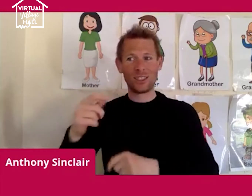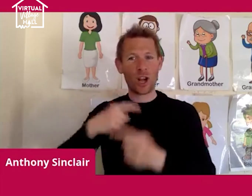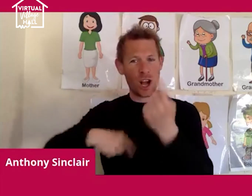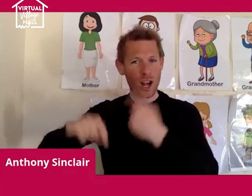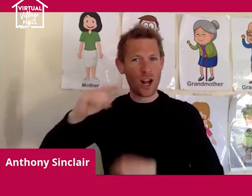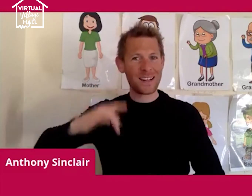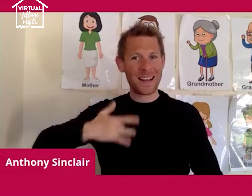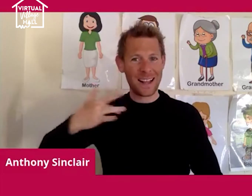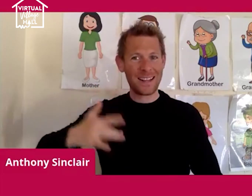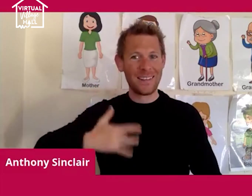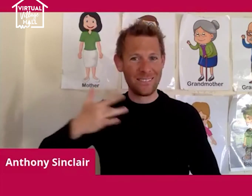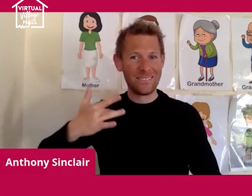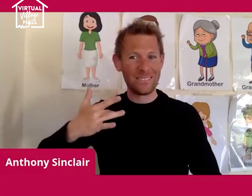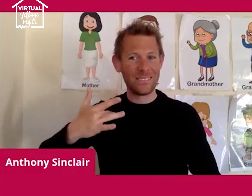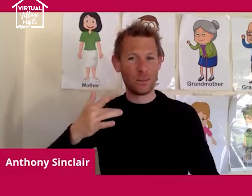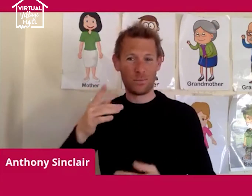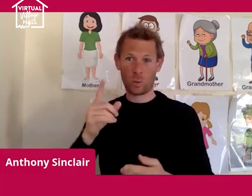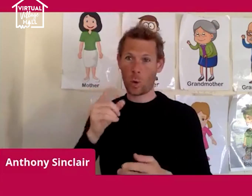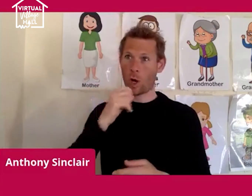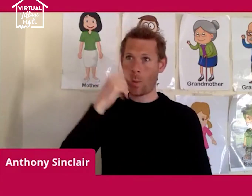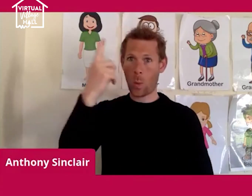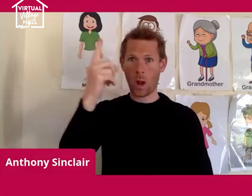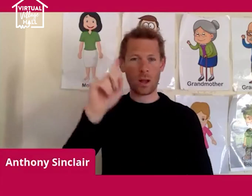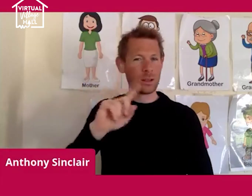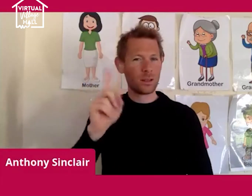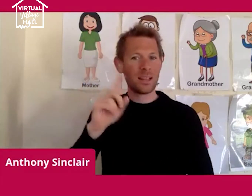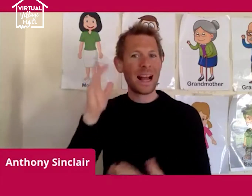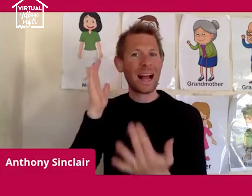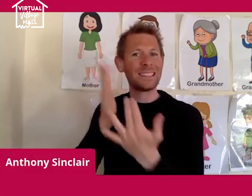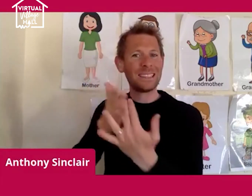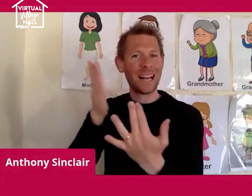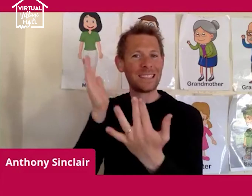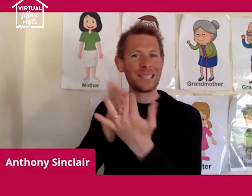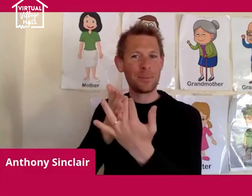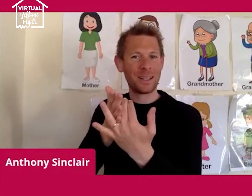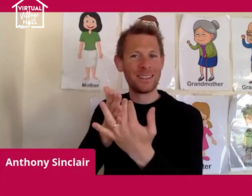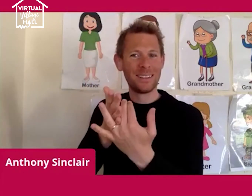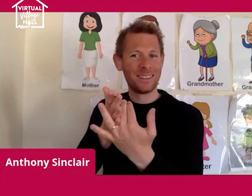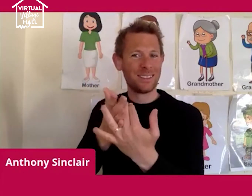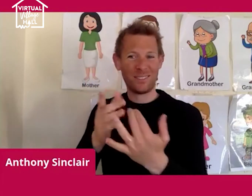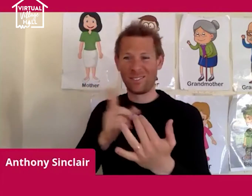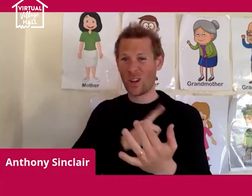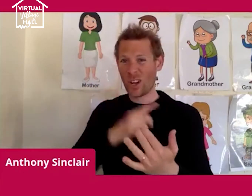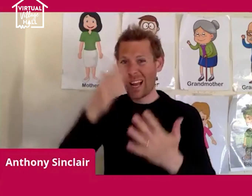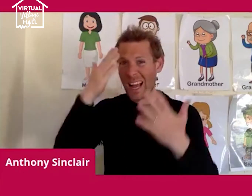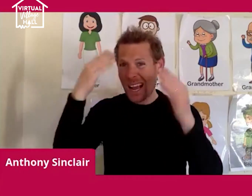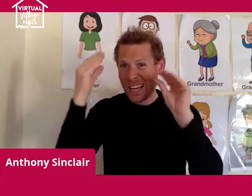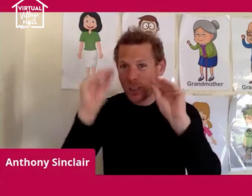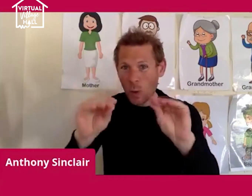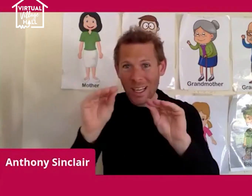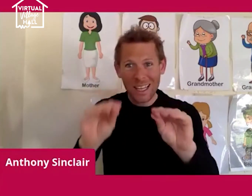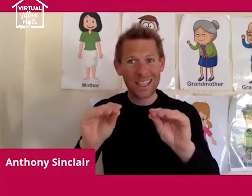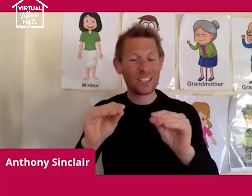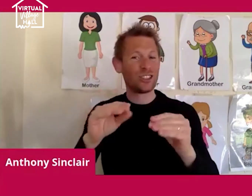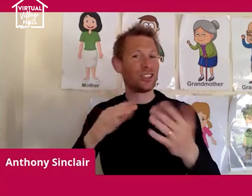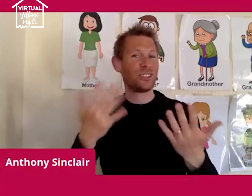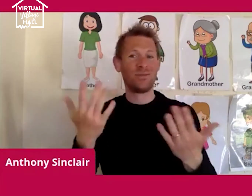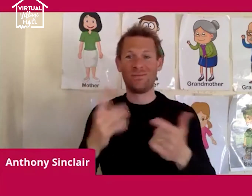really celebrated that fact, and that was life-changing, not to put it, lightly, because that opened up